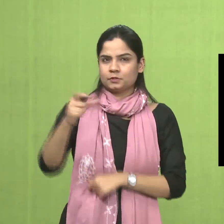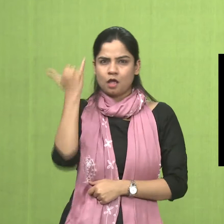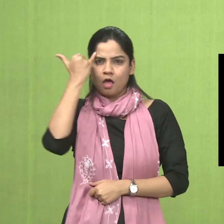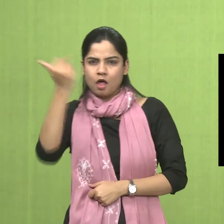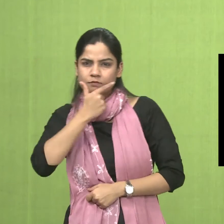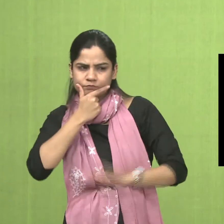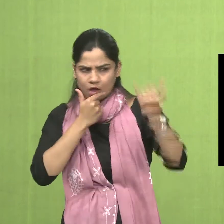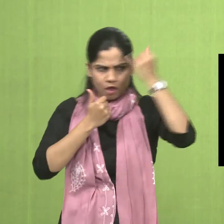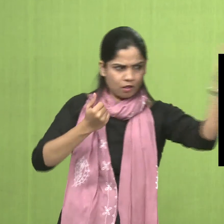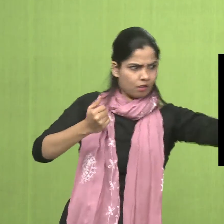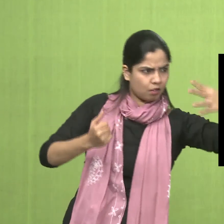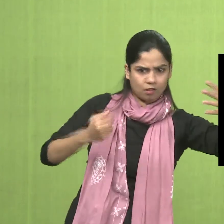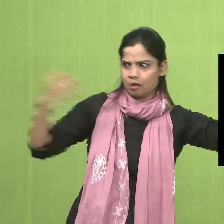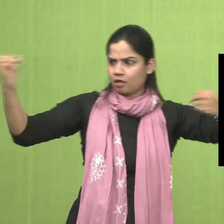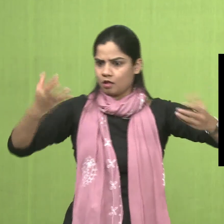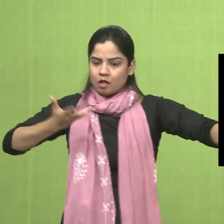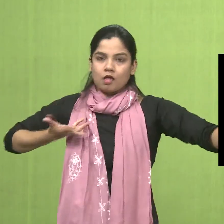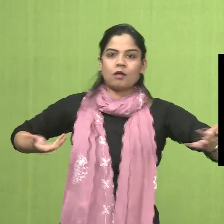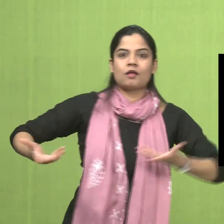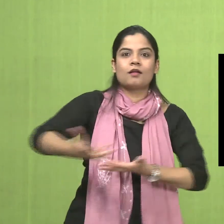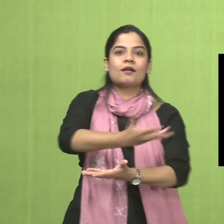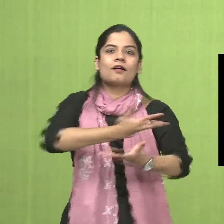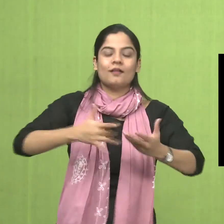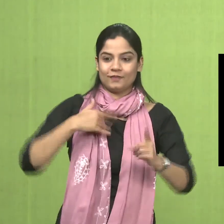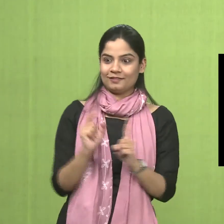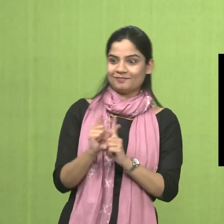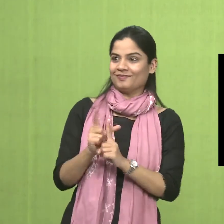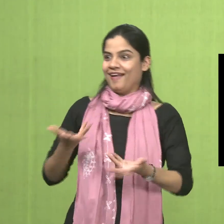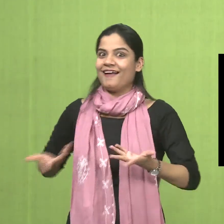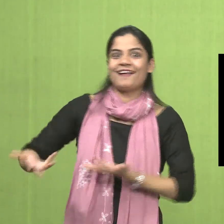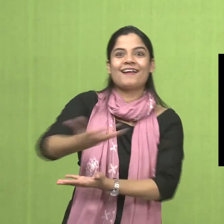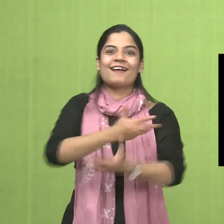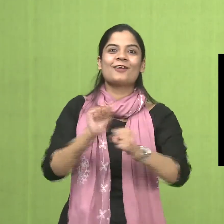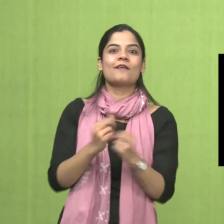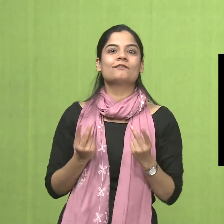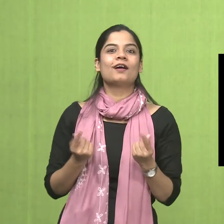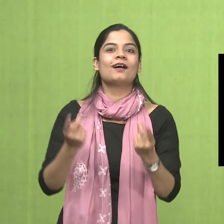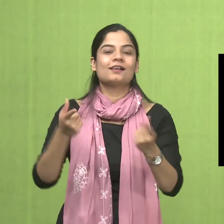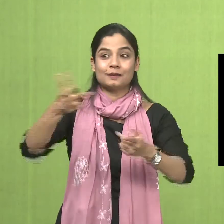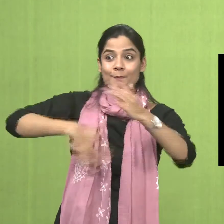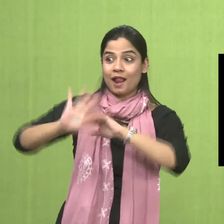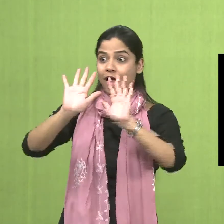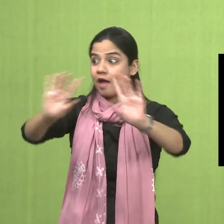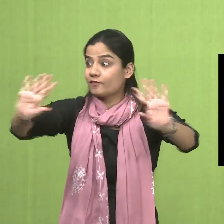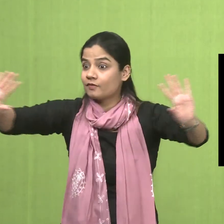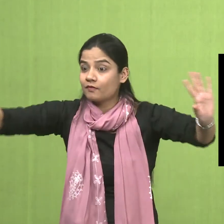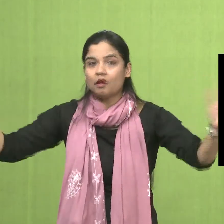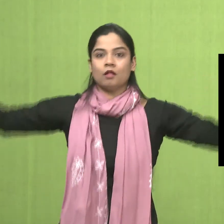one's activities in such a way that the work is completed in the allotted period of time with minimum energy